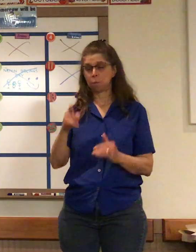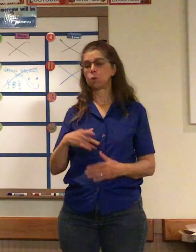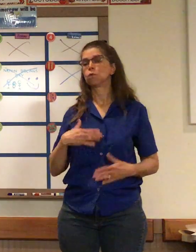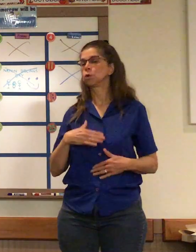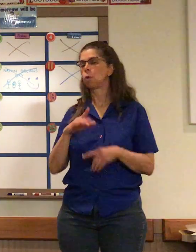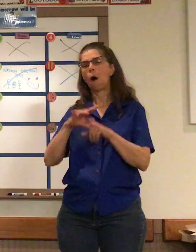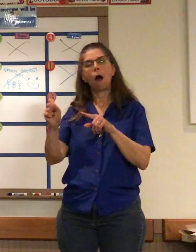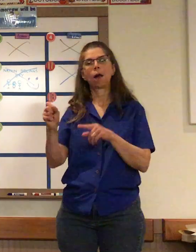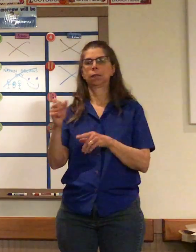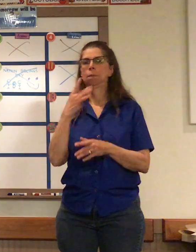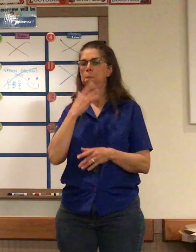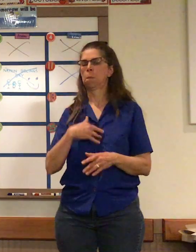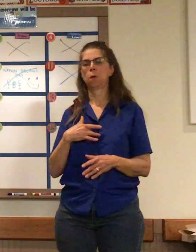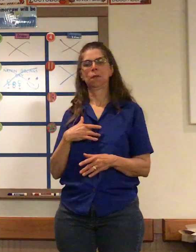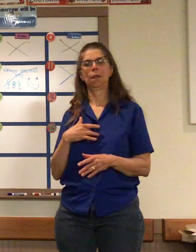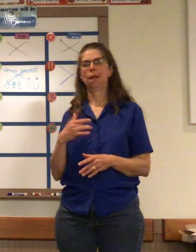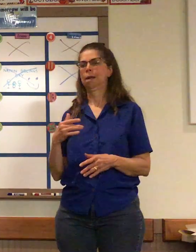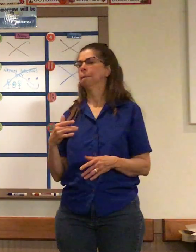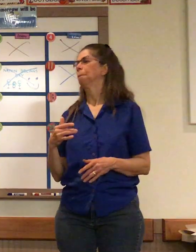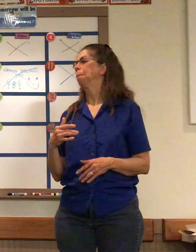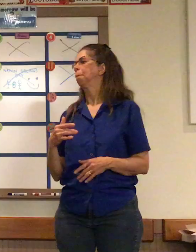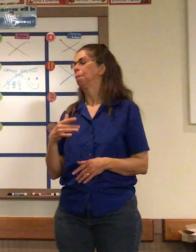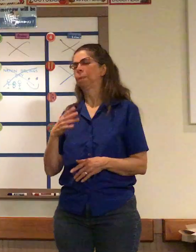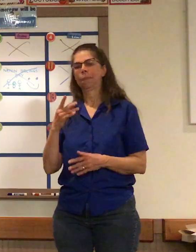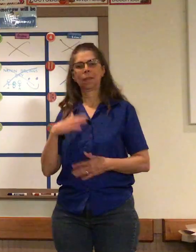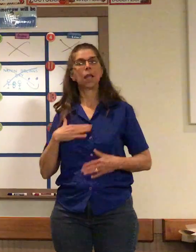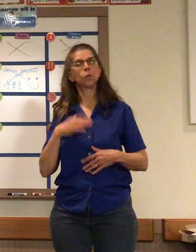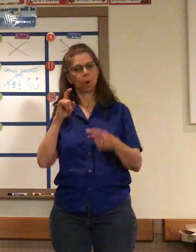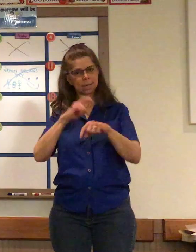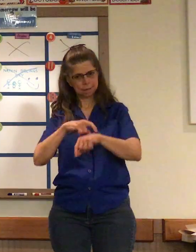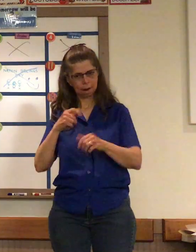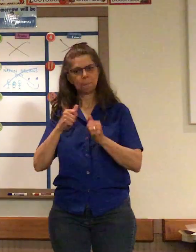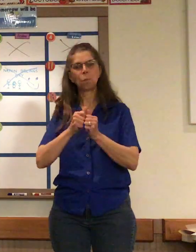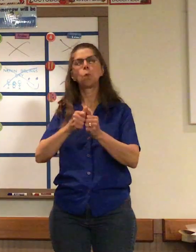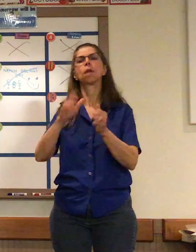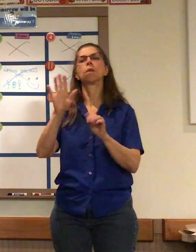most awesome birthday ever, and you enjoy some time with your family.